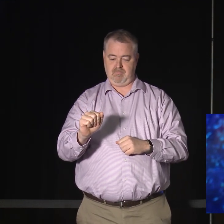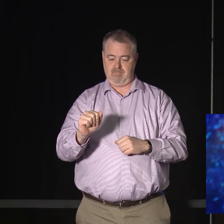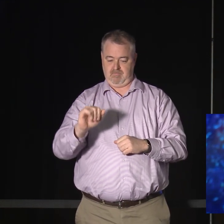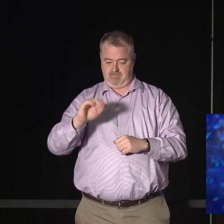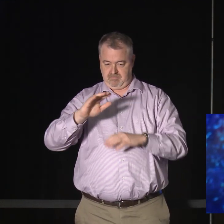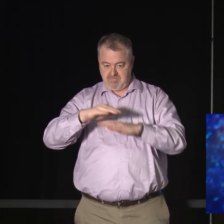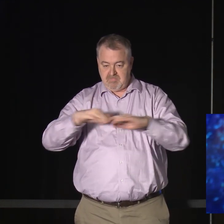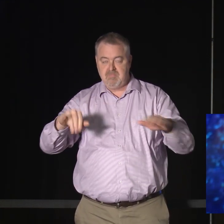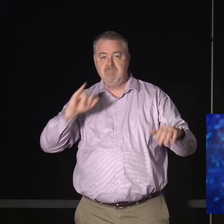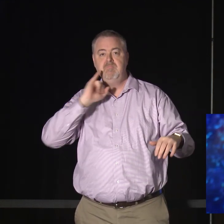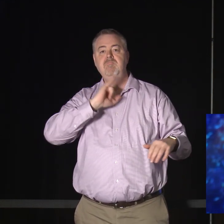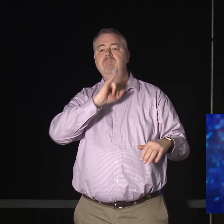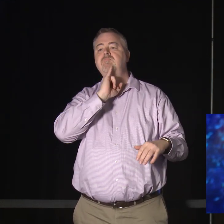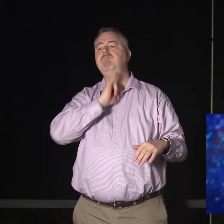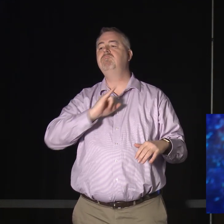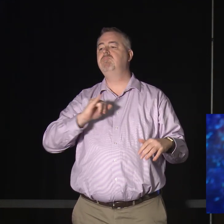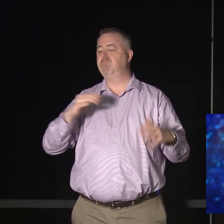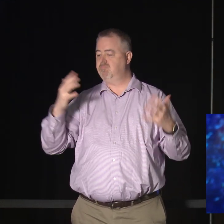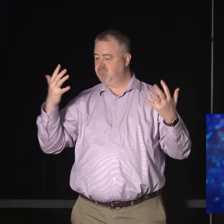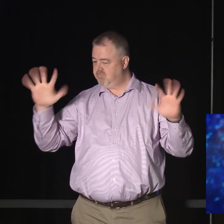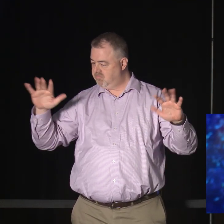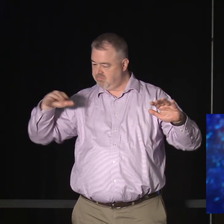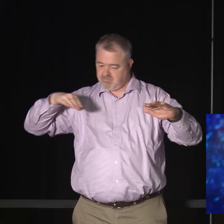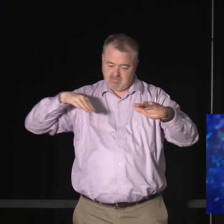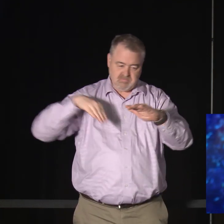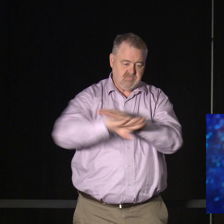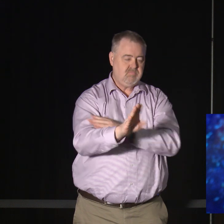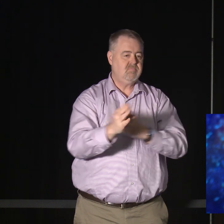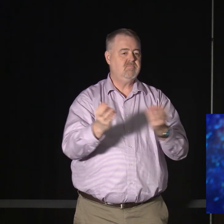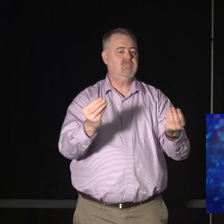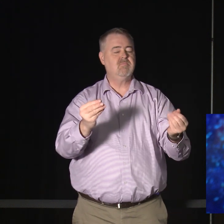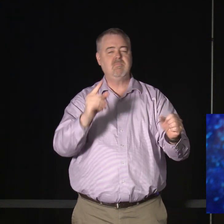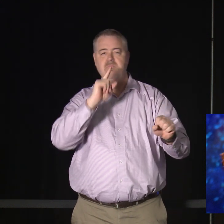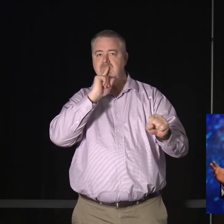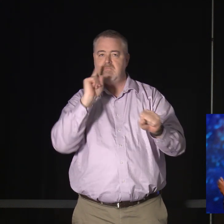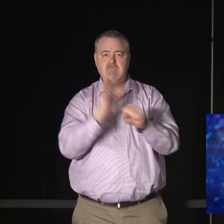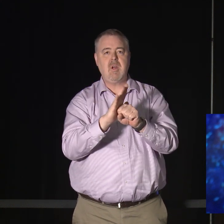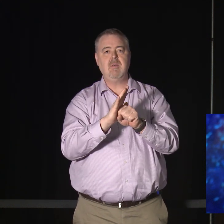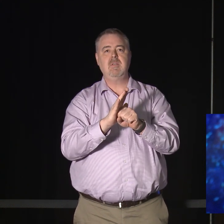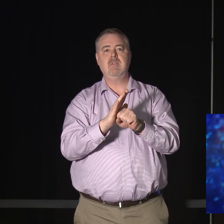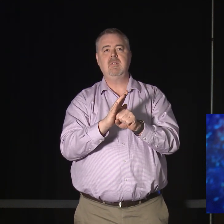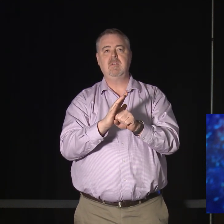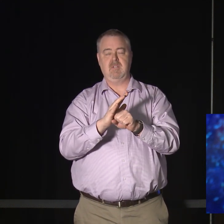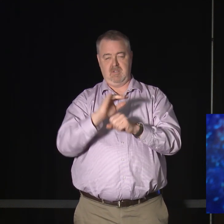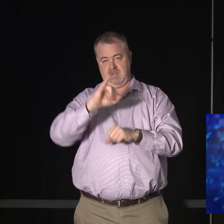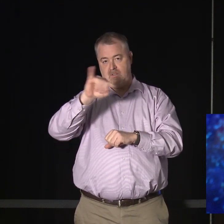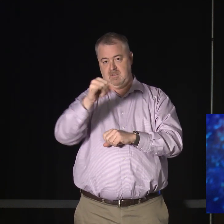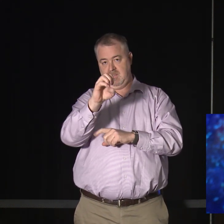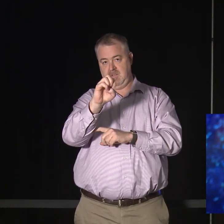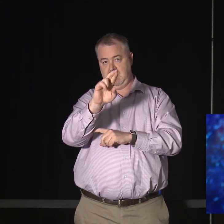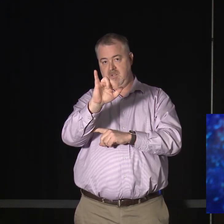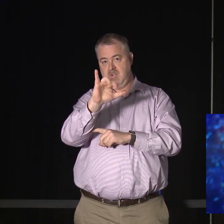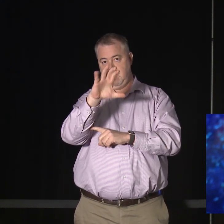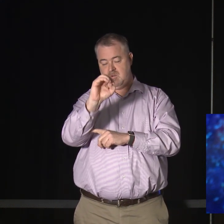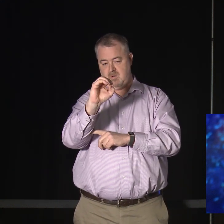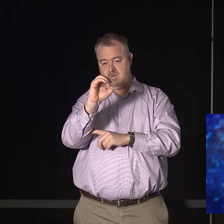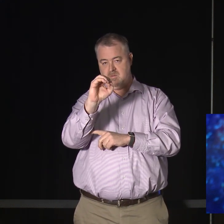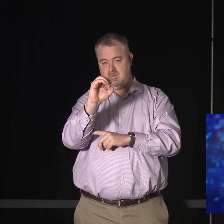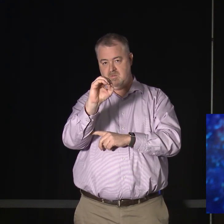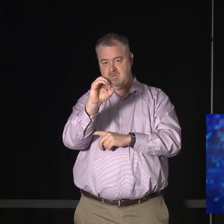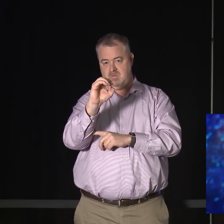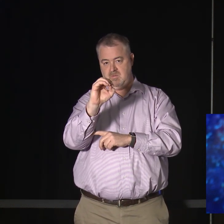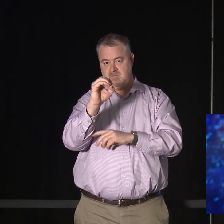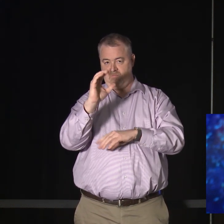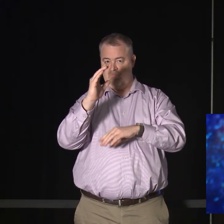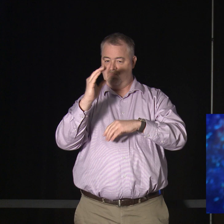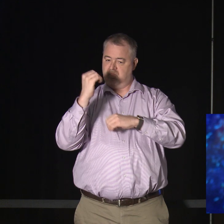into the promised land, and the fortress city of Jericho is there. And